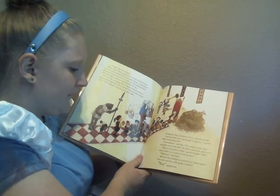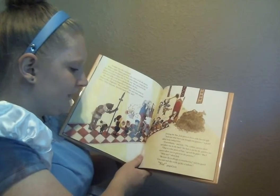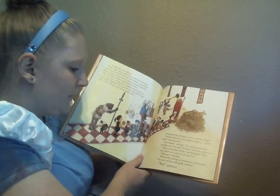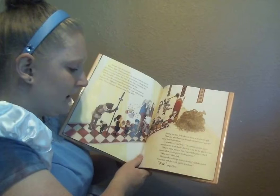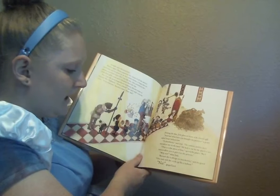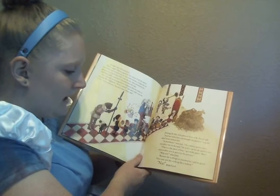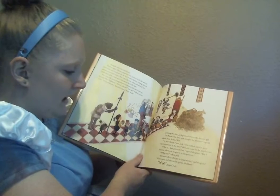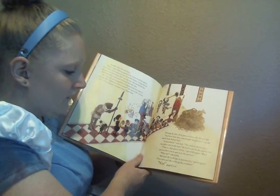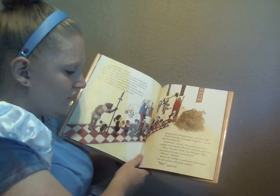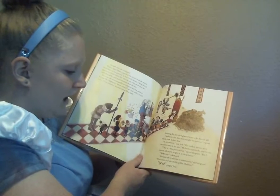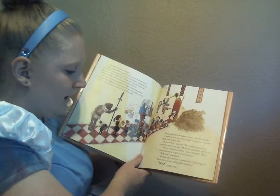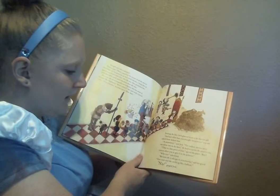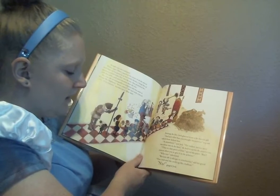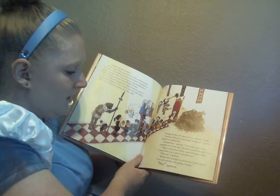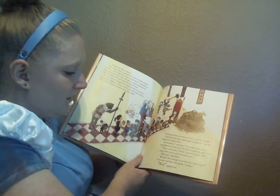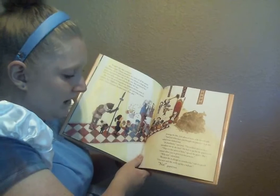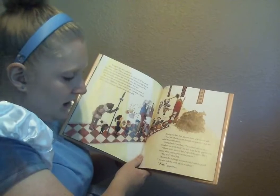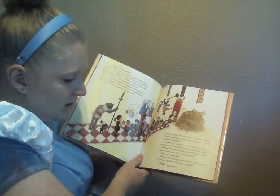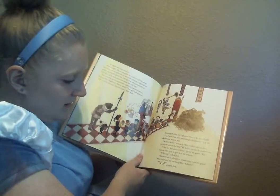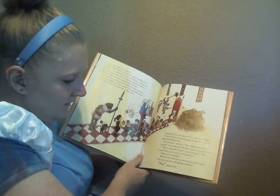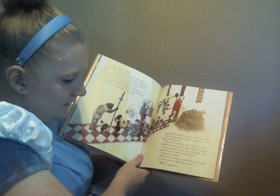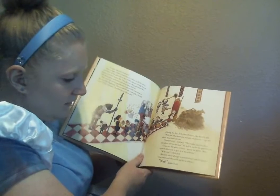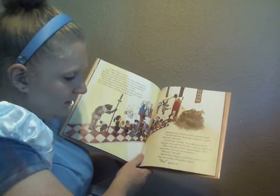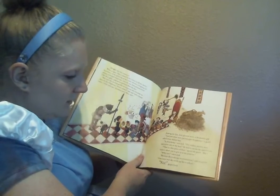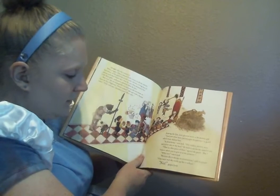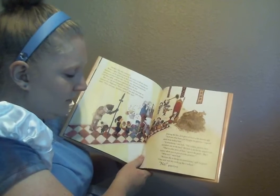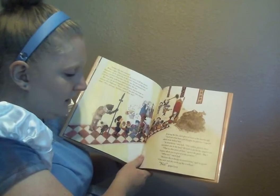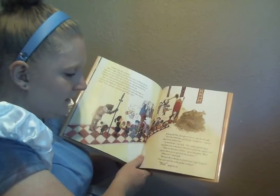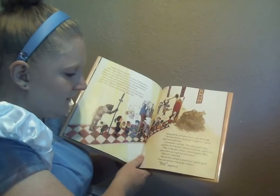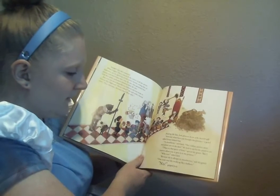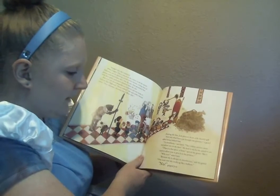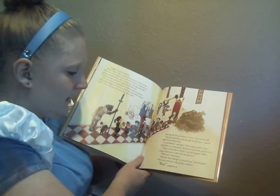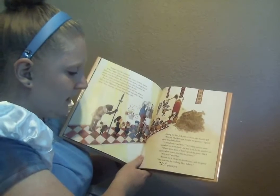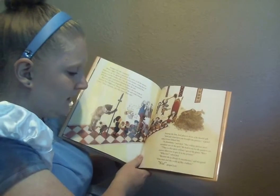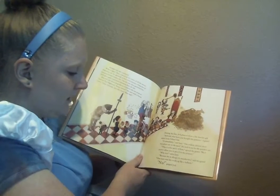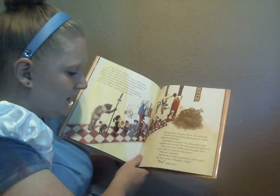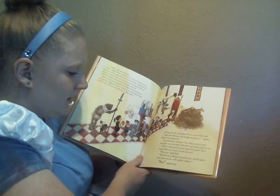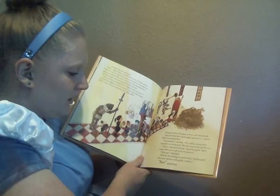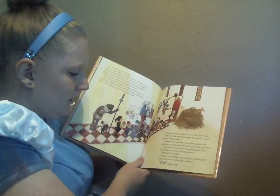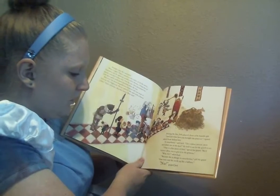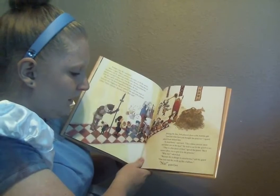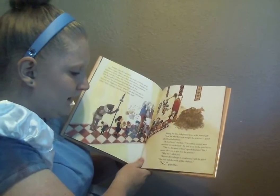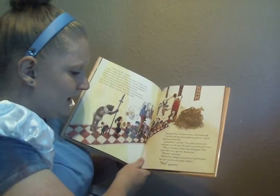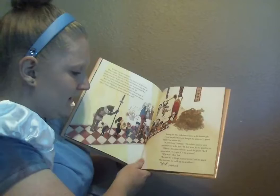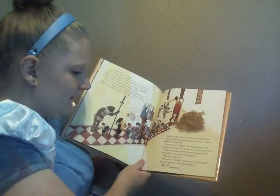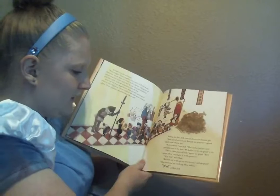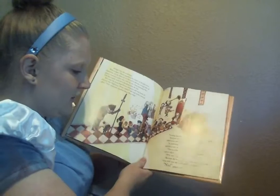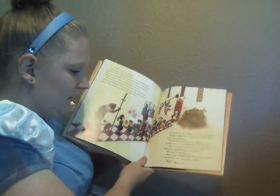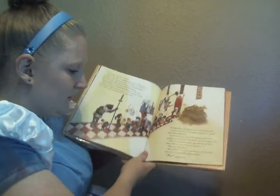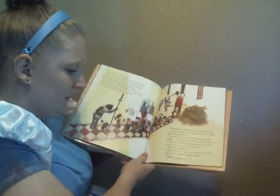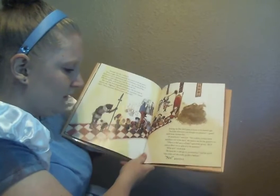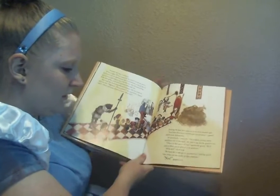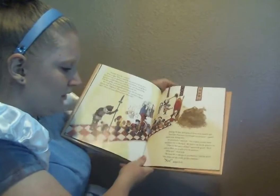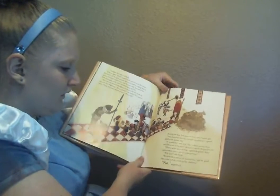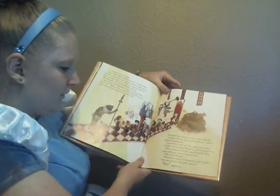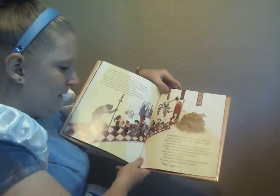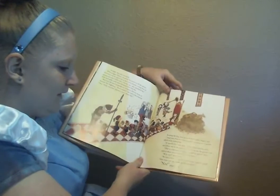Why not? Asked Jack. Because she is allergic to strawberries, said the guard. One taste and she swells up